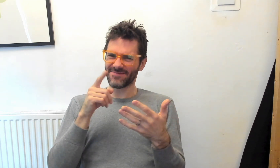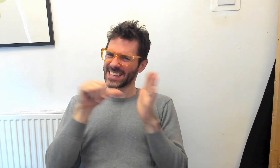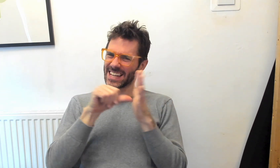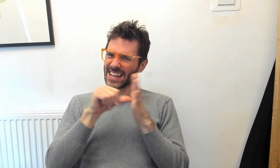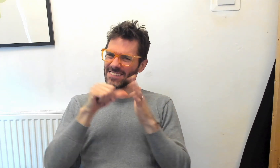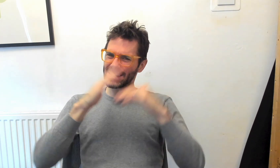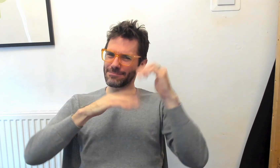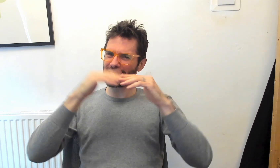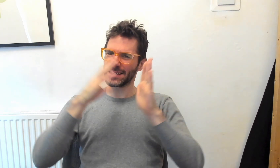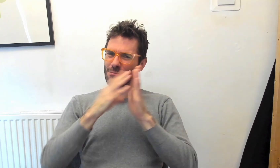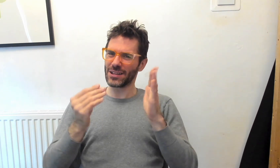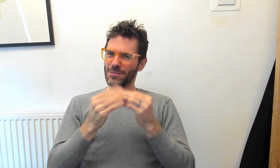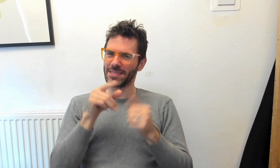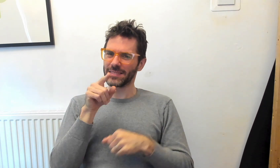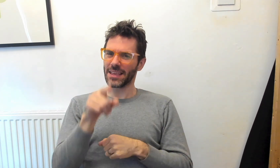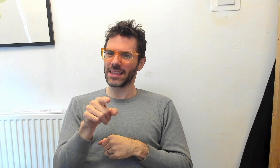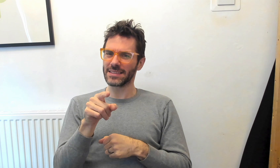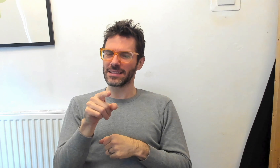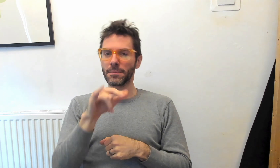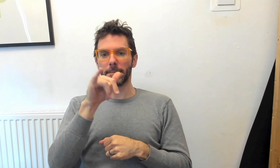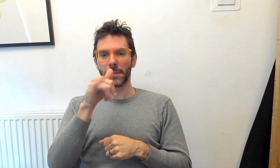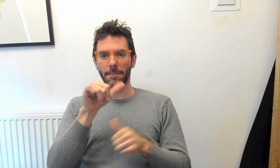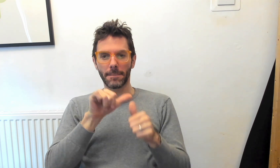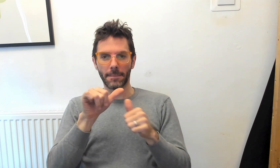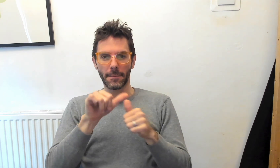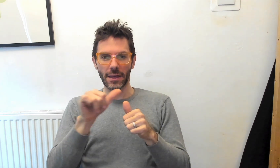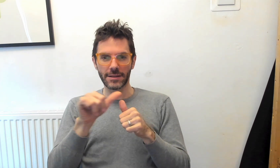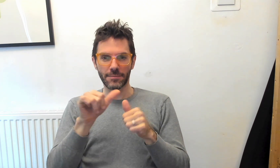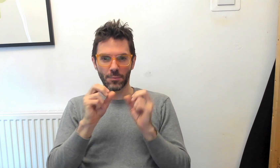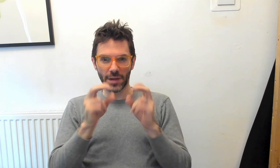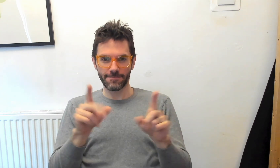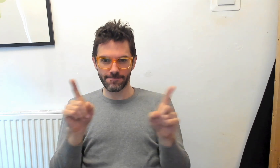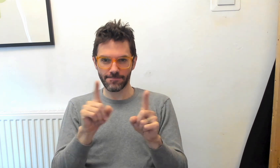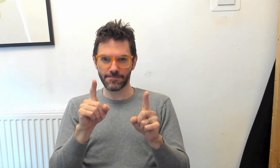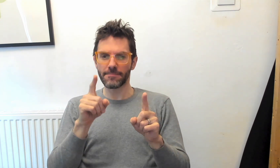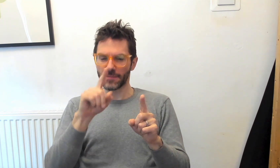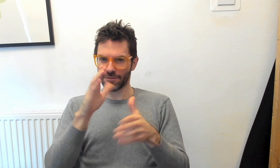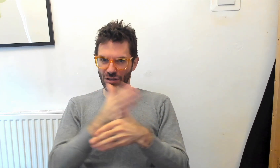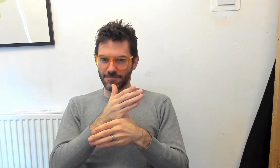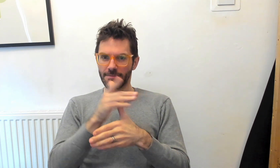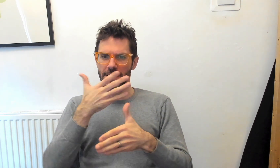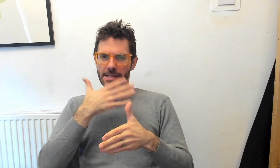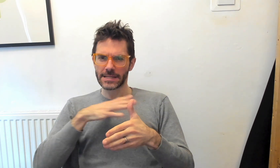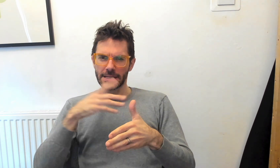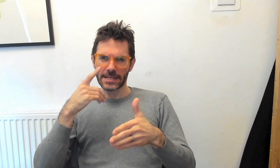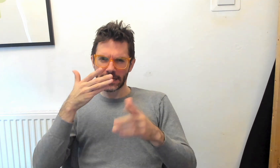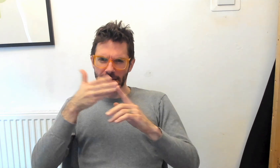but it would be difficult to build a model based on that. A better way would be to